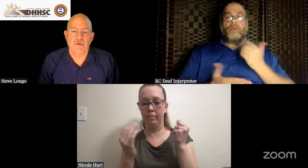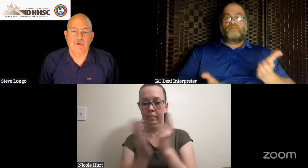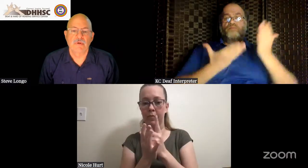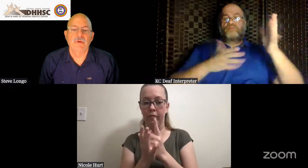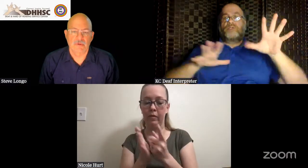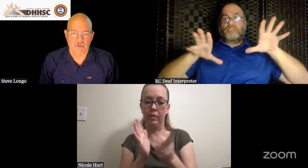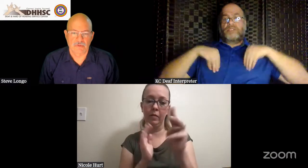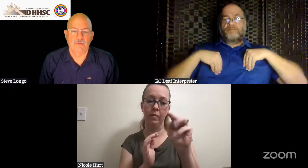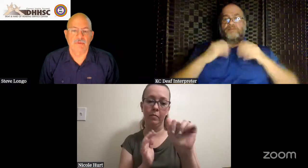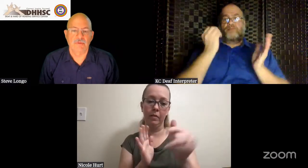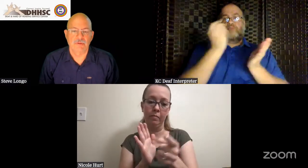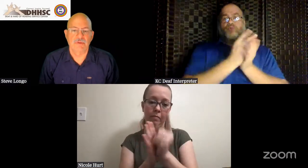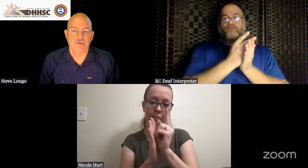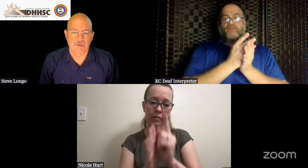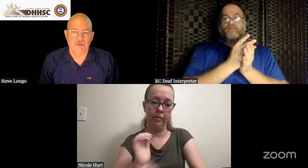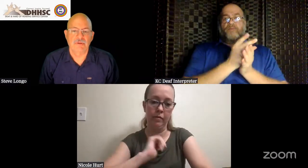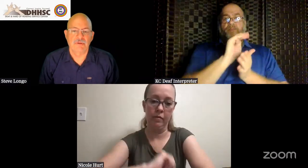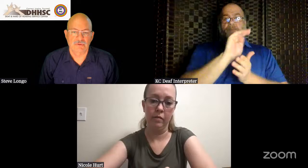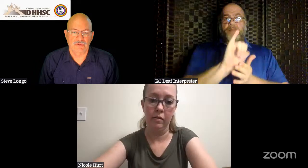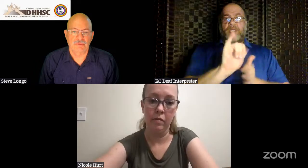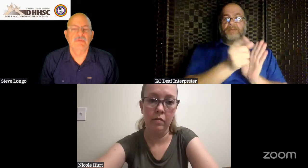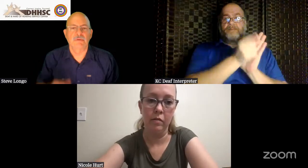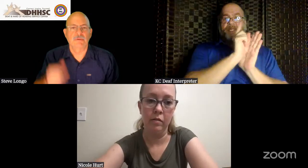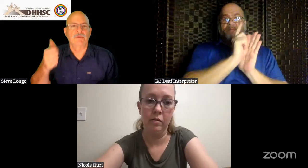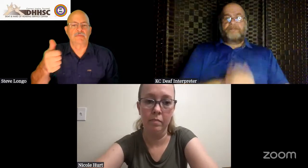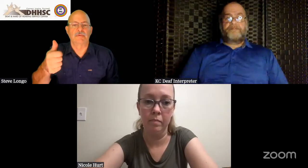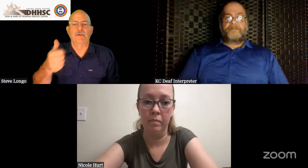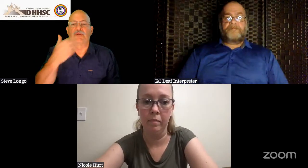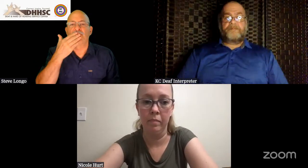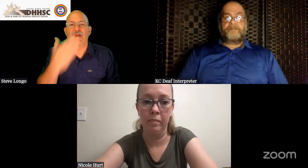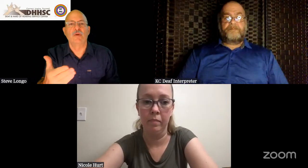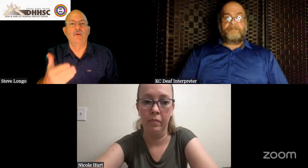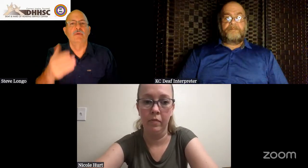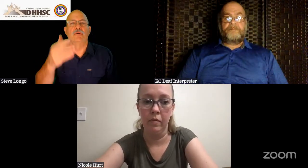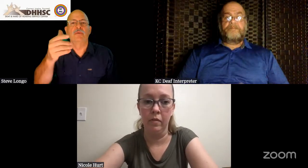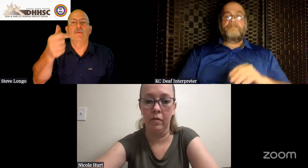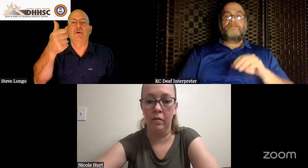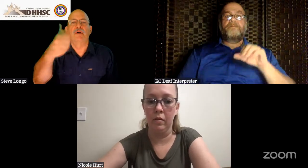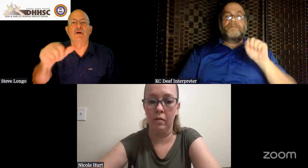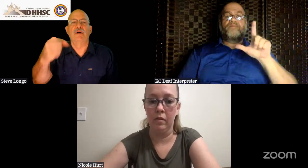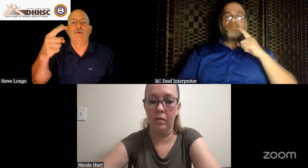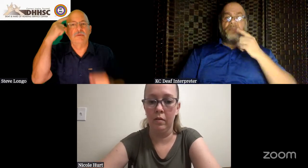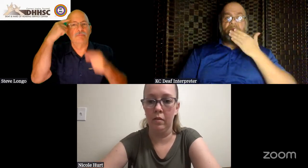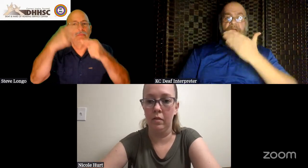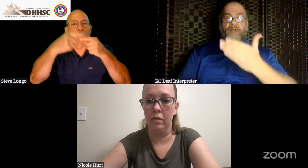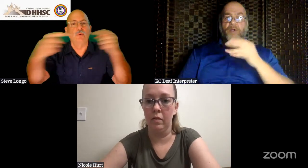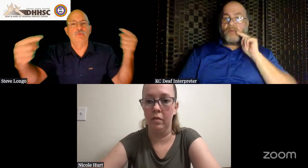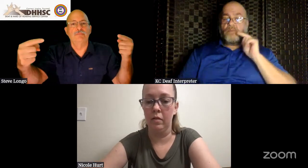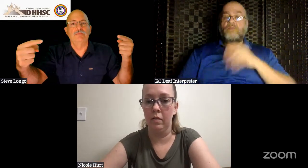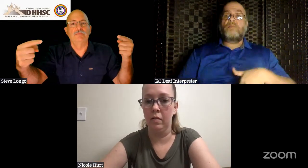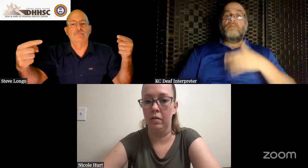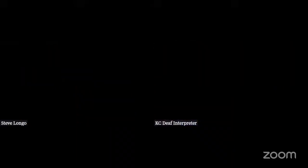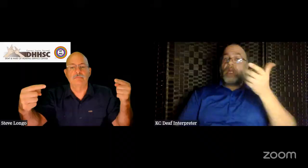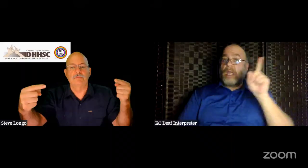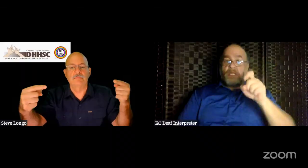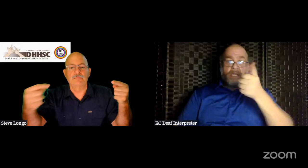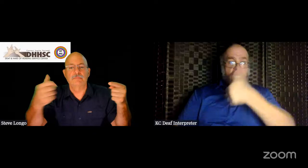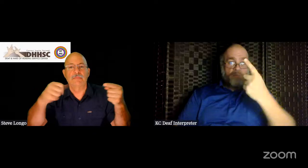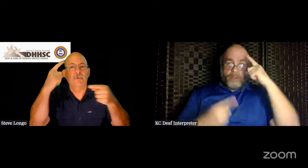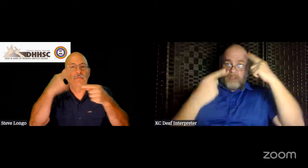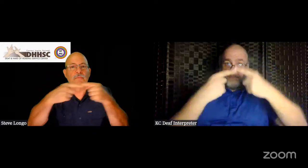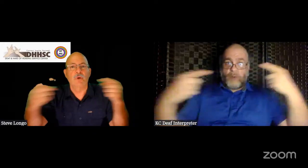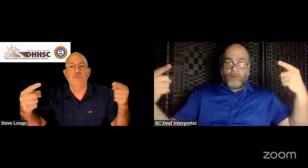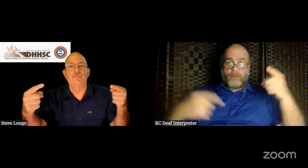And Nicole is saying, I move that we accept the minutes into the May minutes into the record.